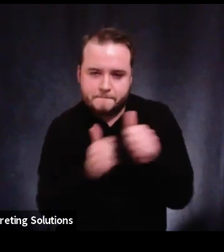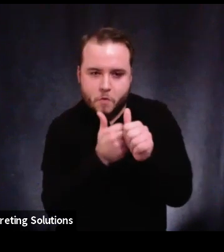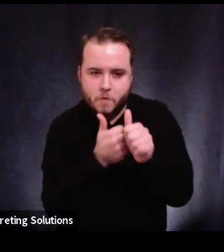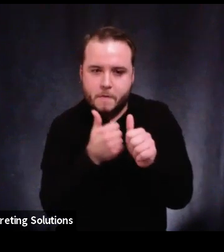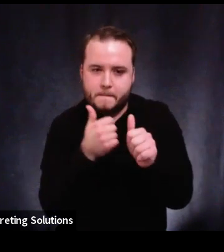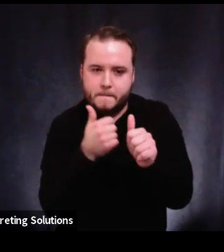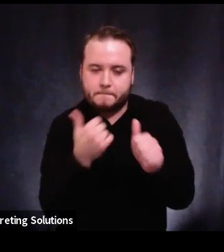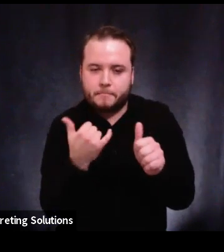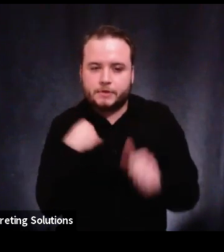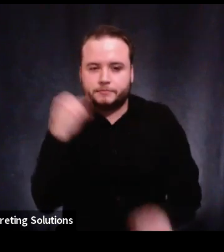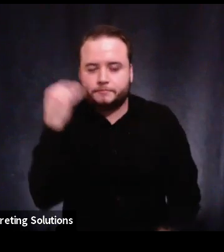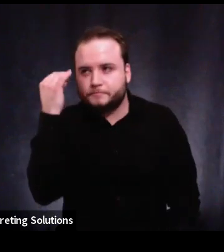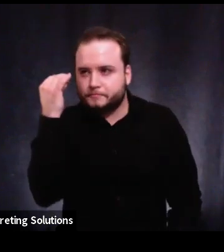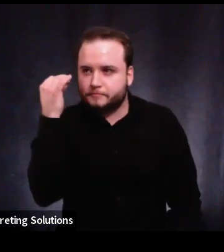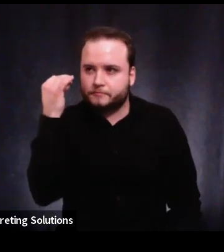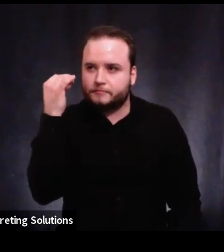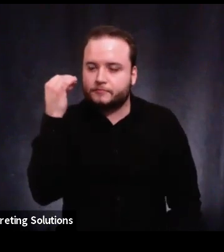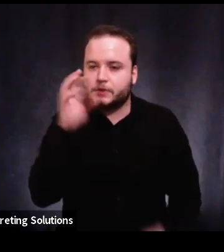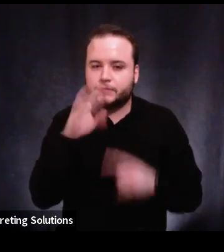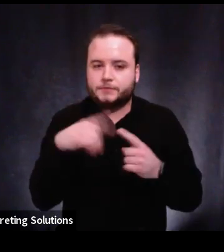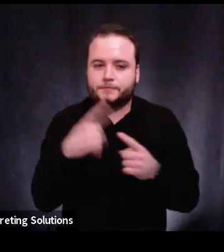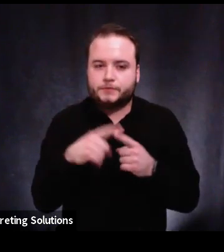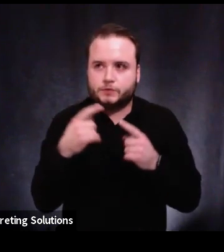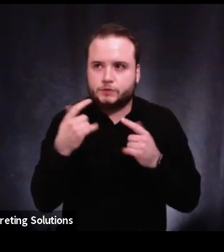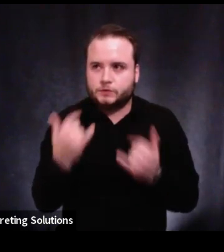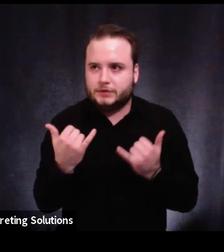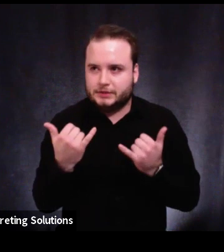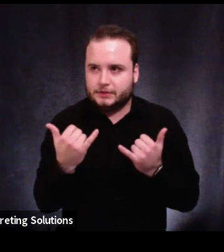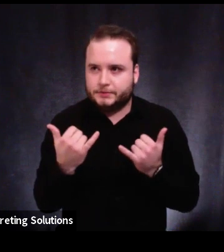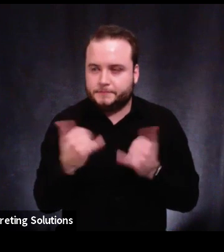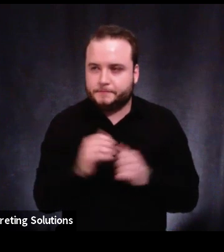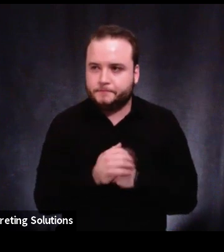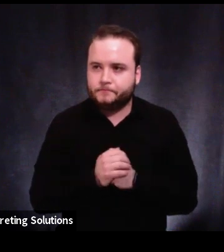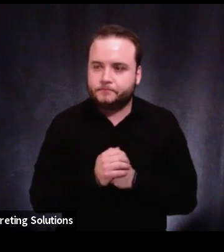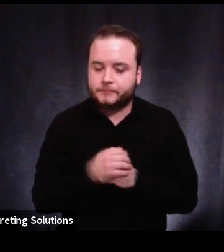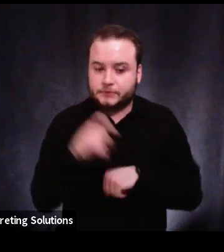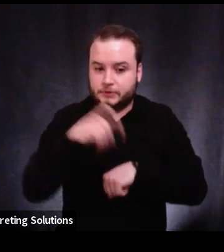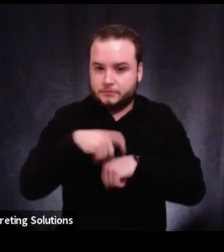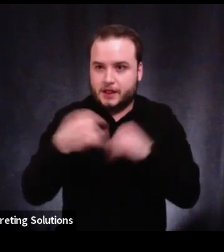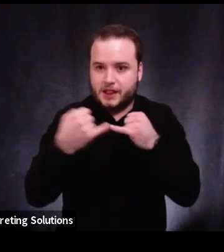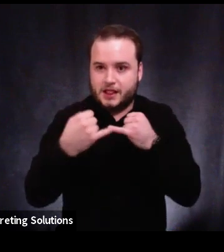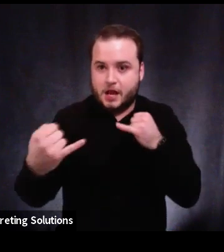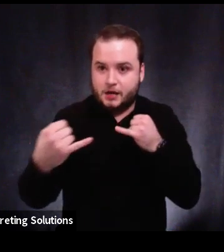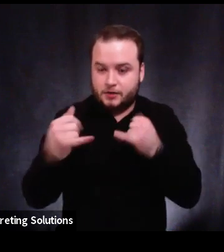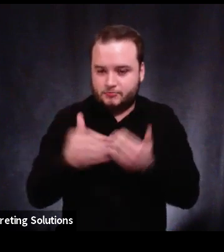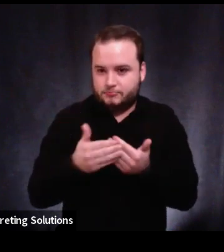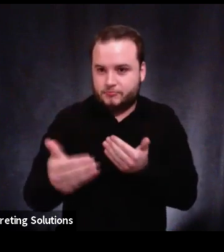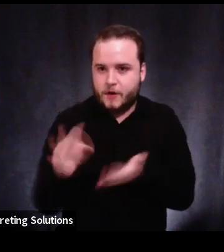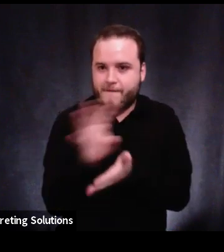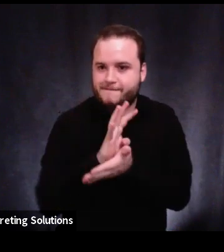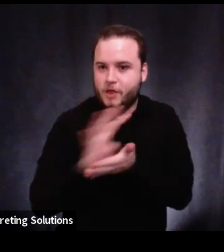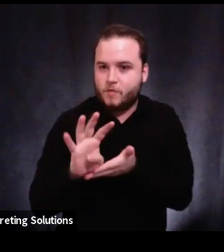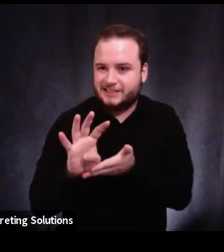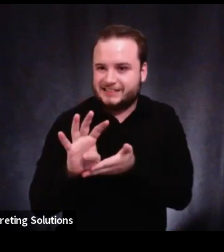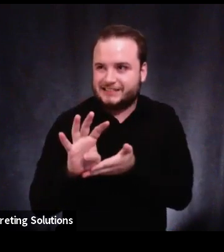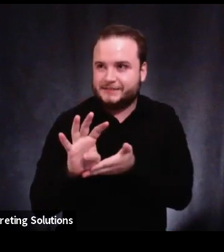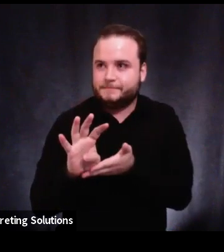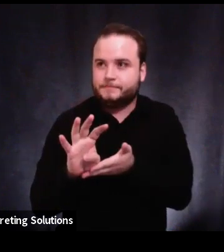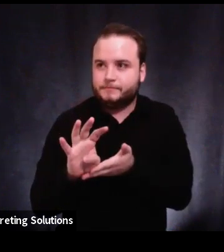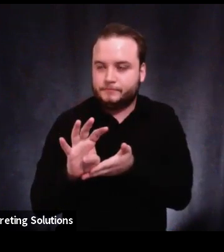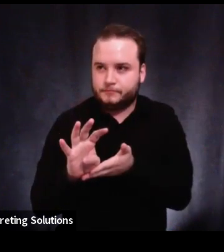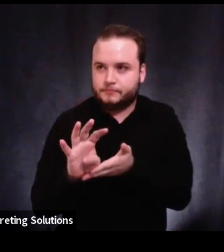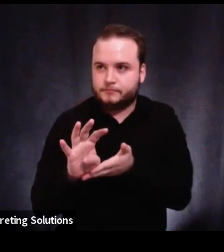about today. The timeline that 4 weeks entails, I took it as meaning